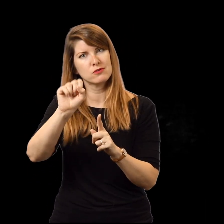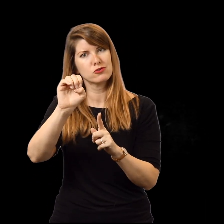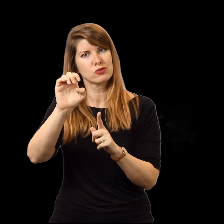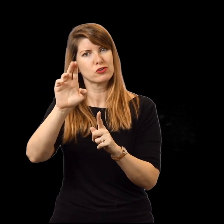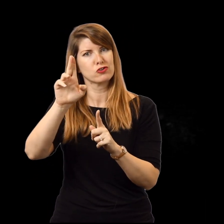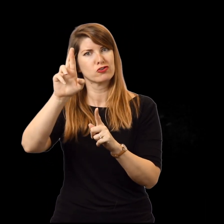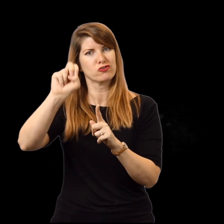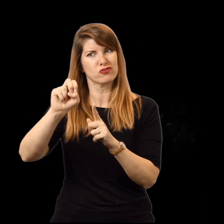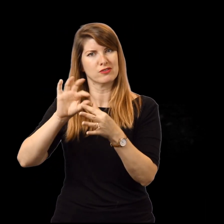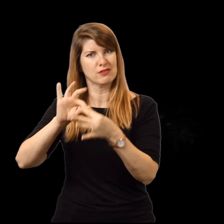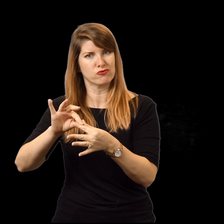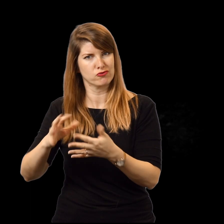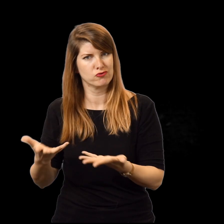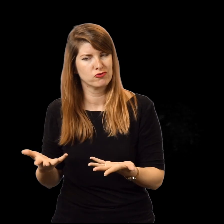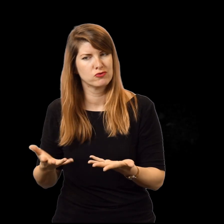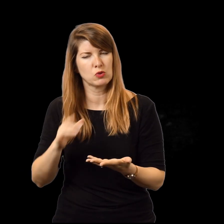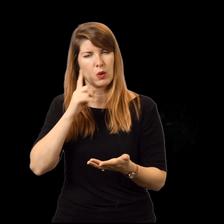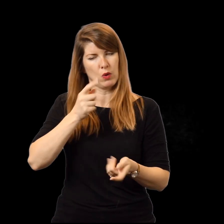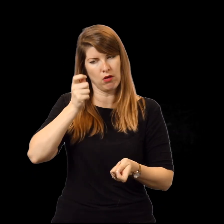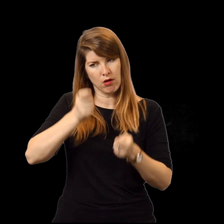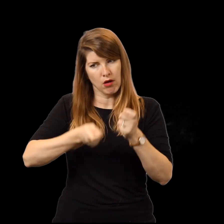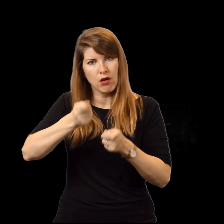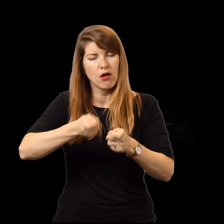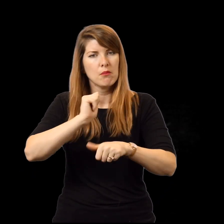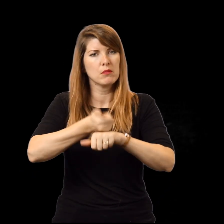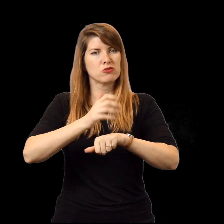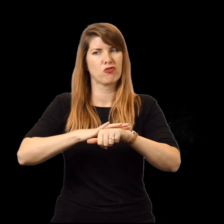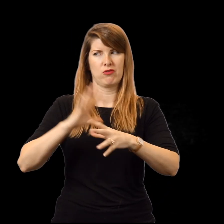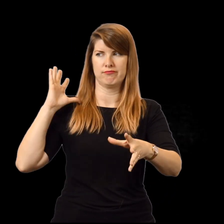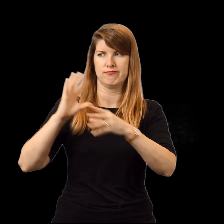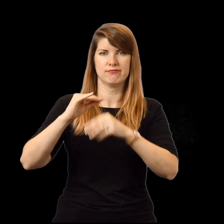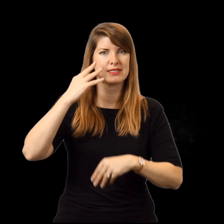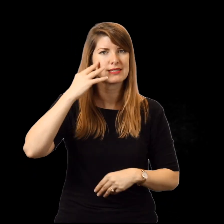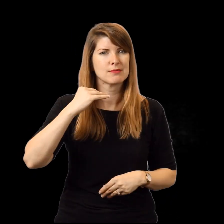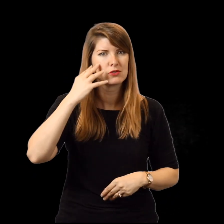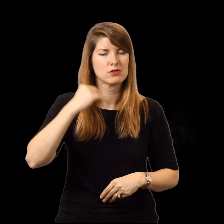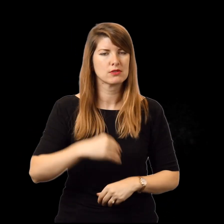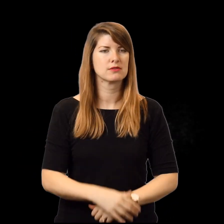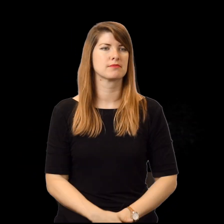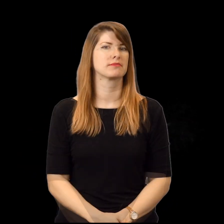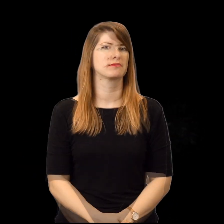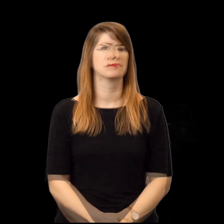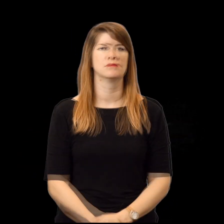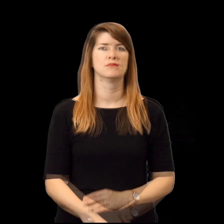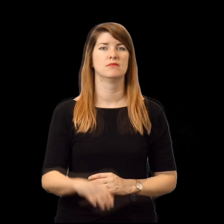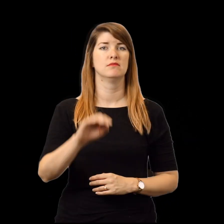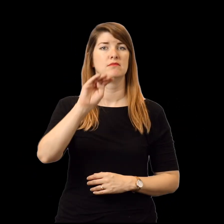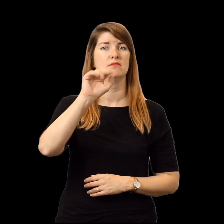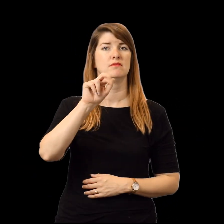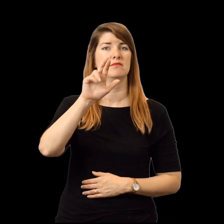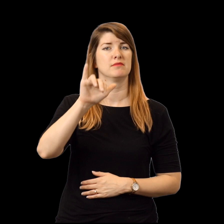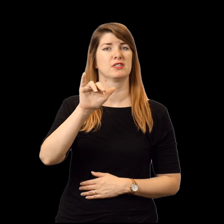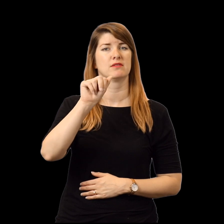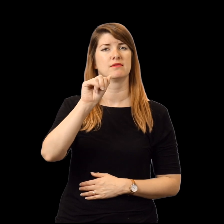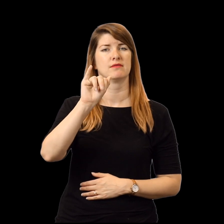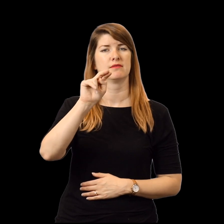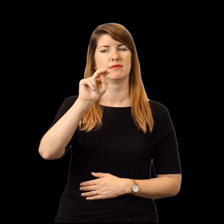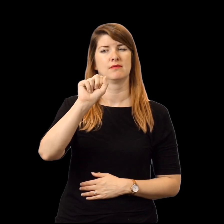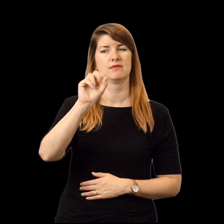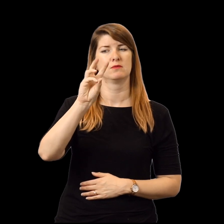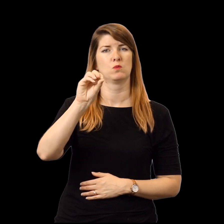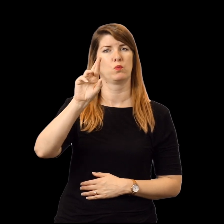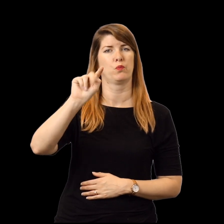who's securely attached. So it changes based on our experiences. Mary